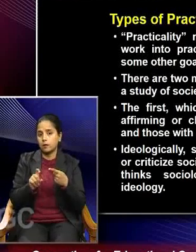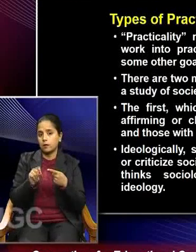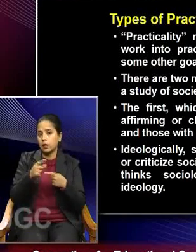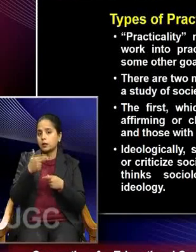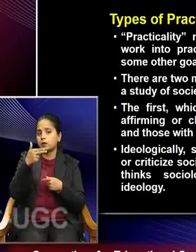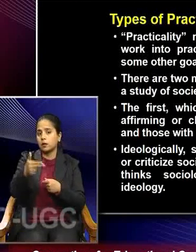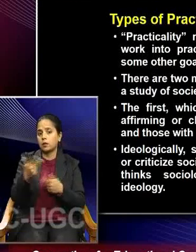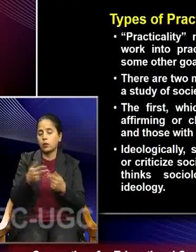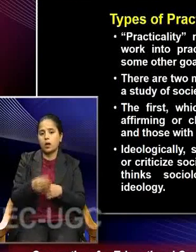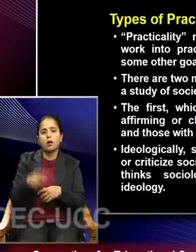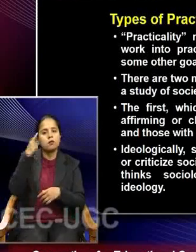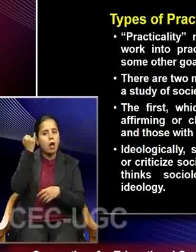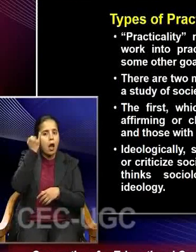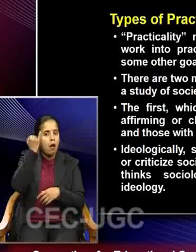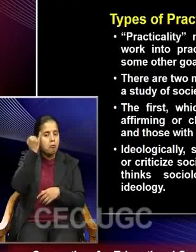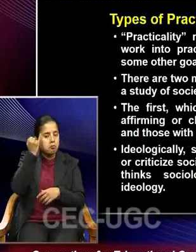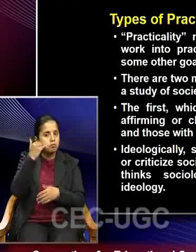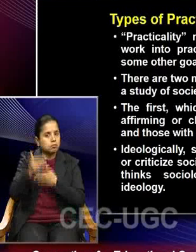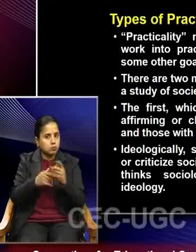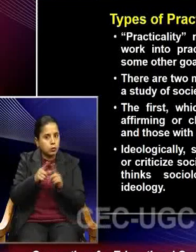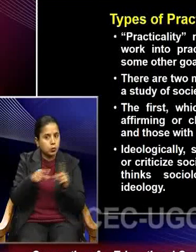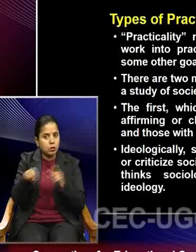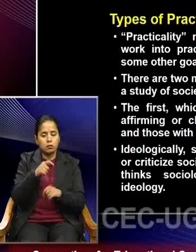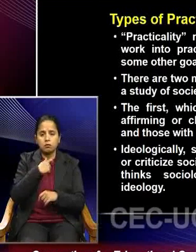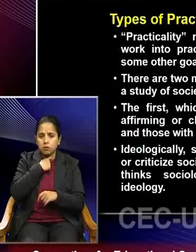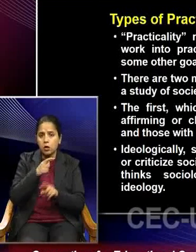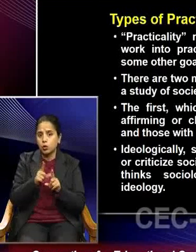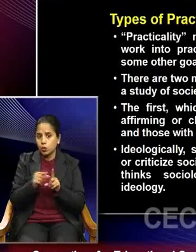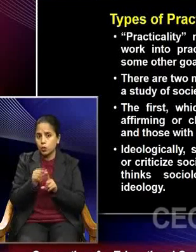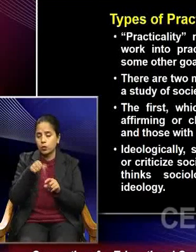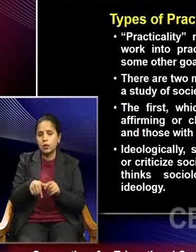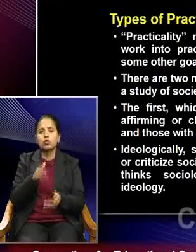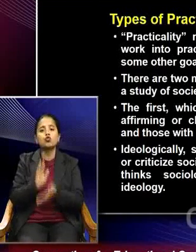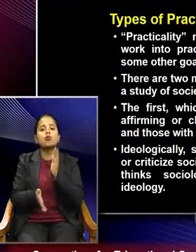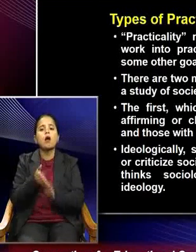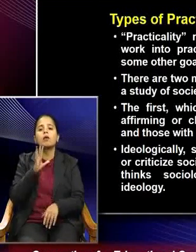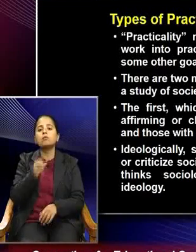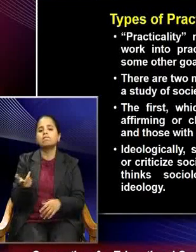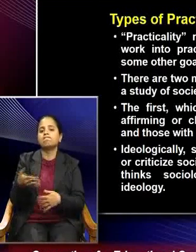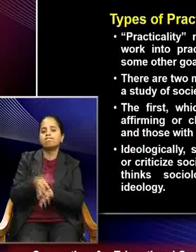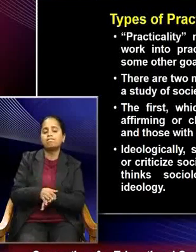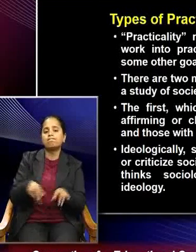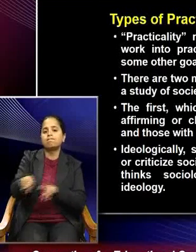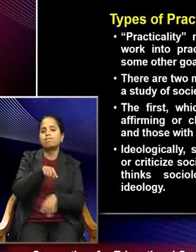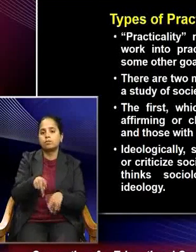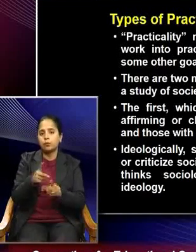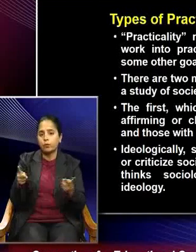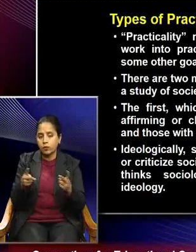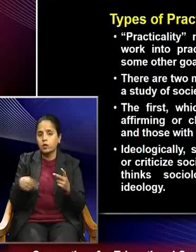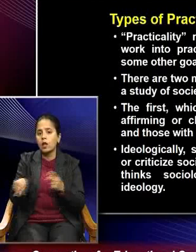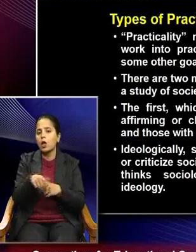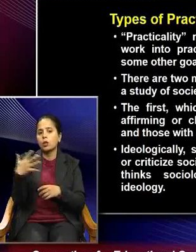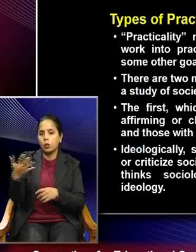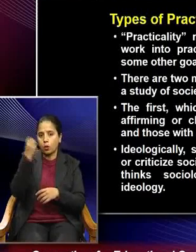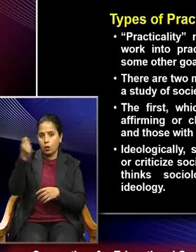calls as ideological, affirming or challenging the mainstream and those with authority in